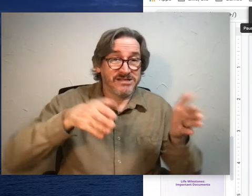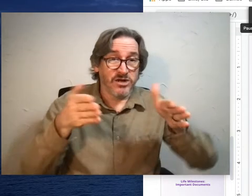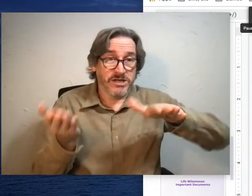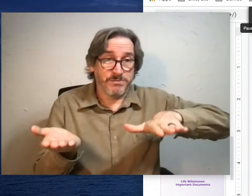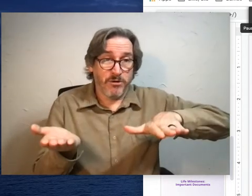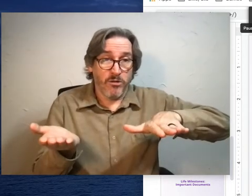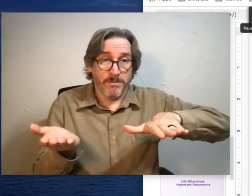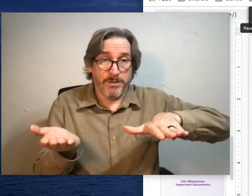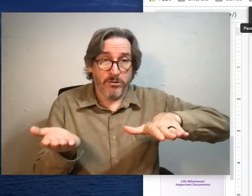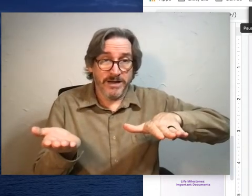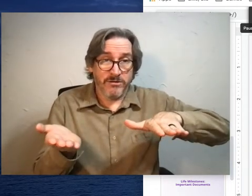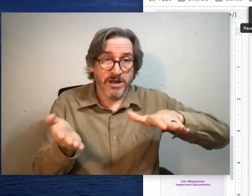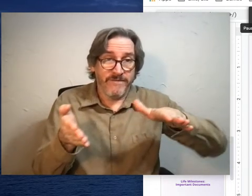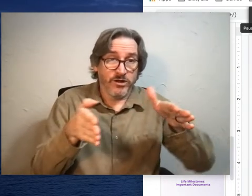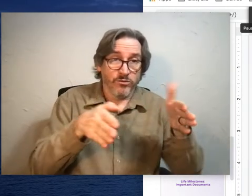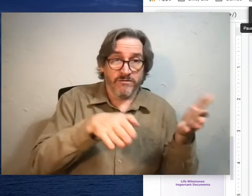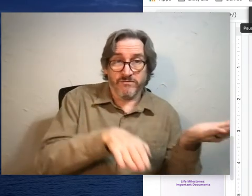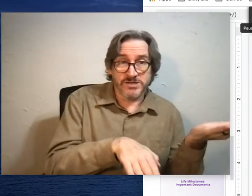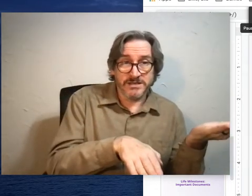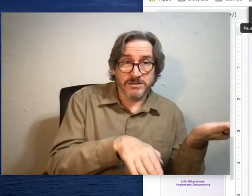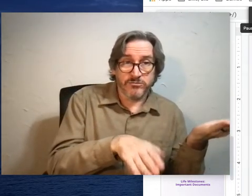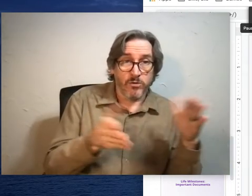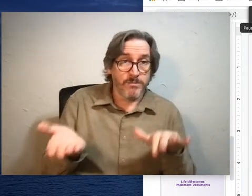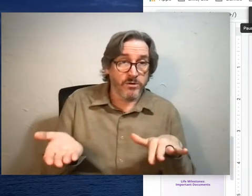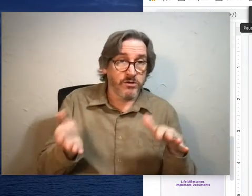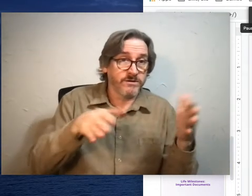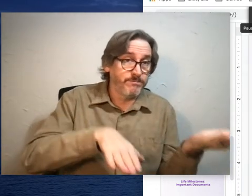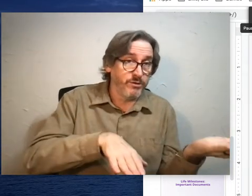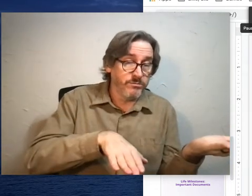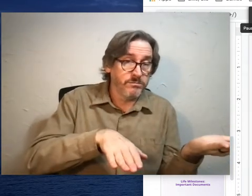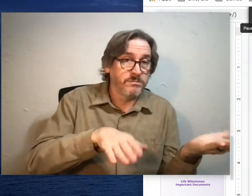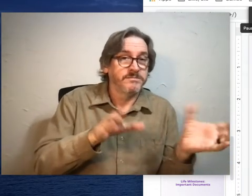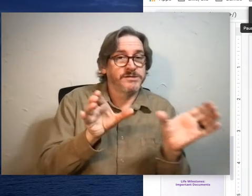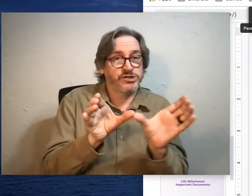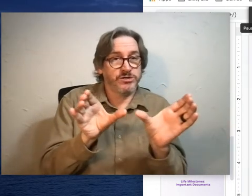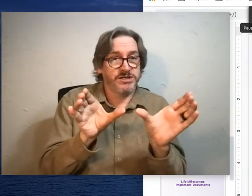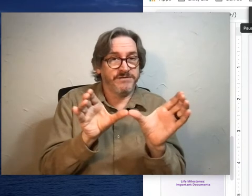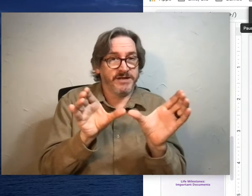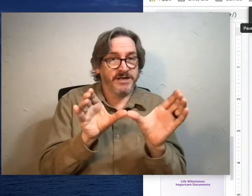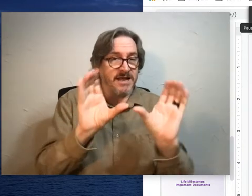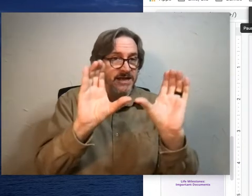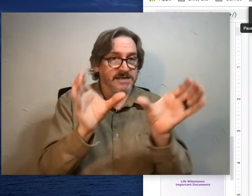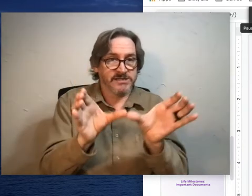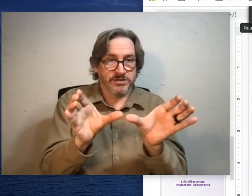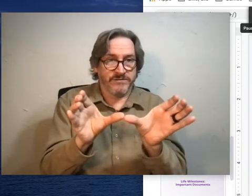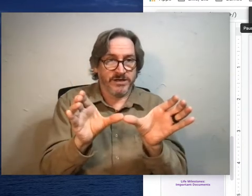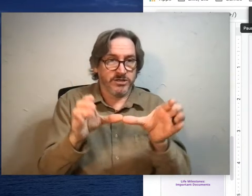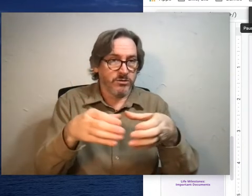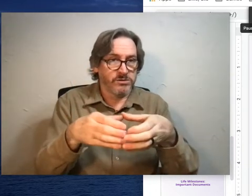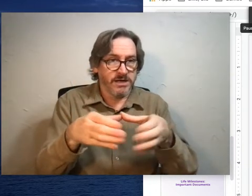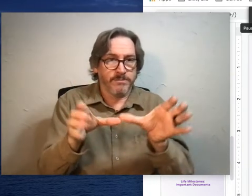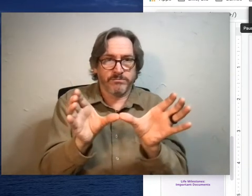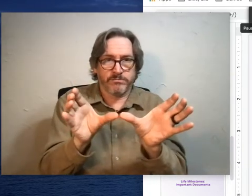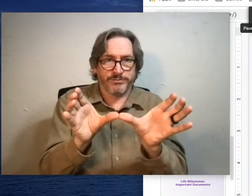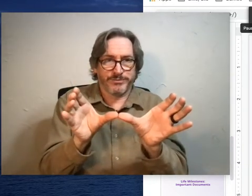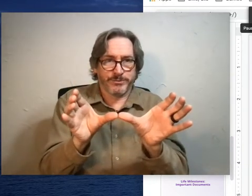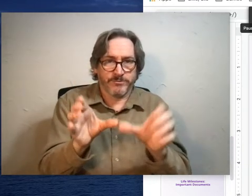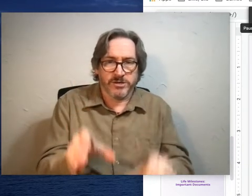Death. So it's palm up, palm down, and then you reverse it, roll them both over. Boom. Certificate. And again, certificate. Don't close it